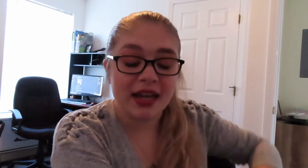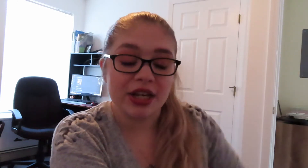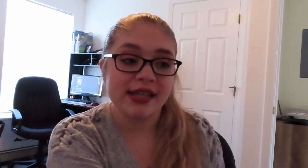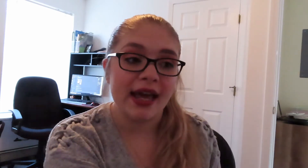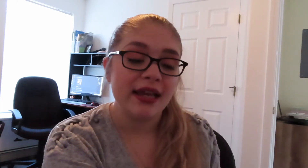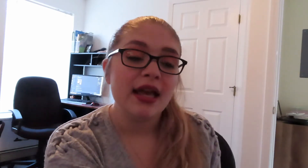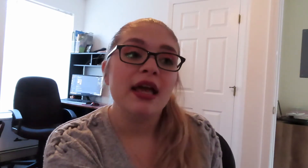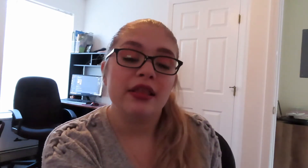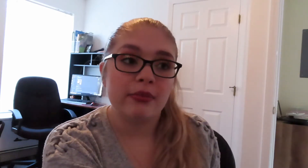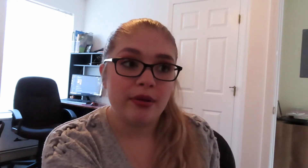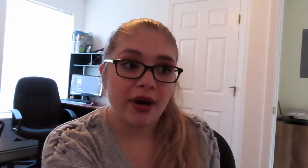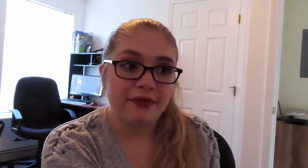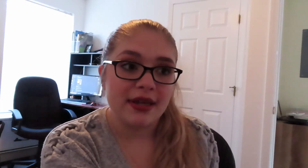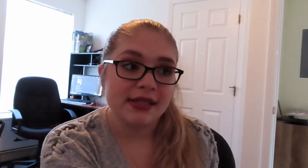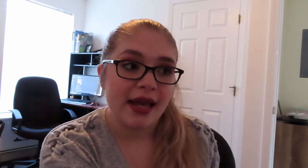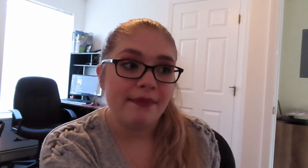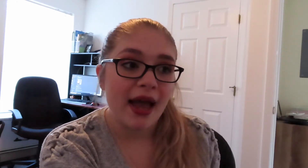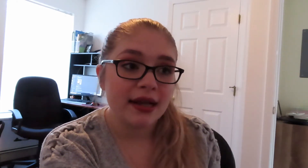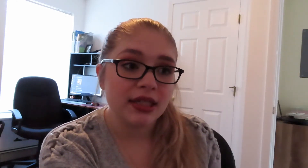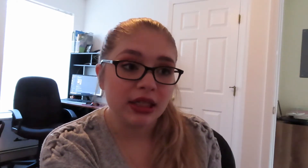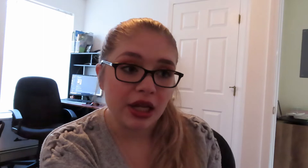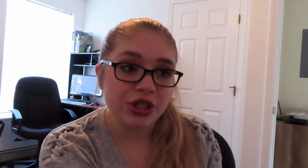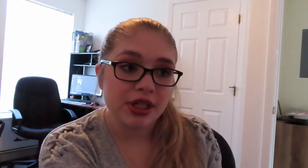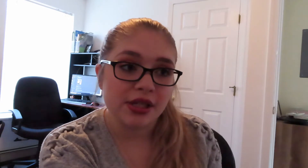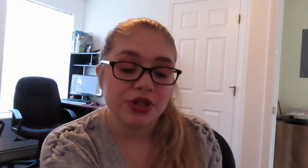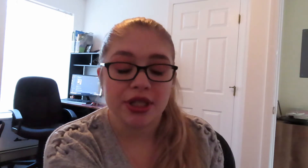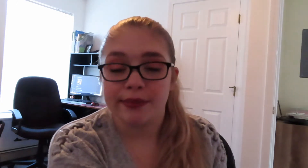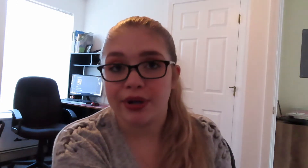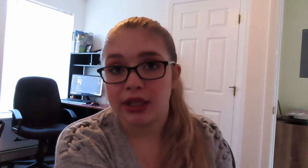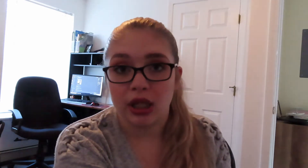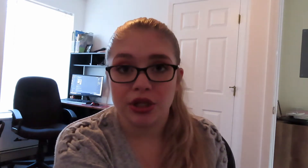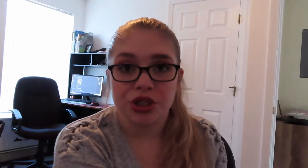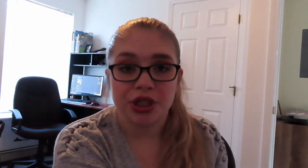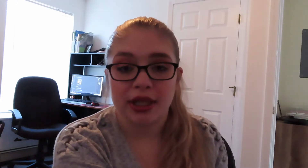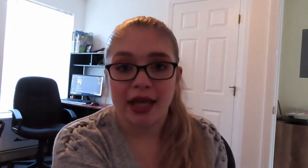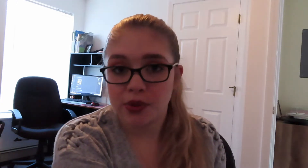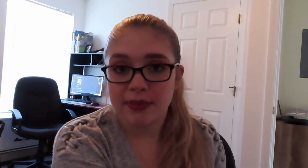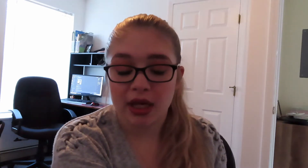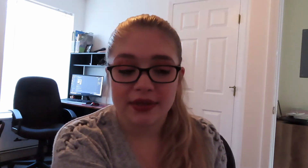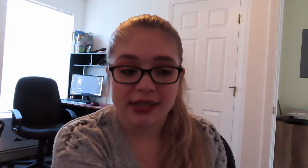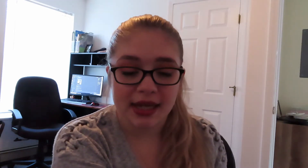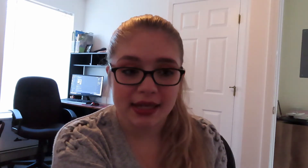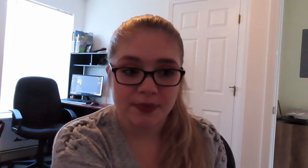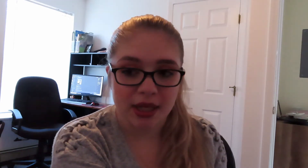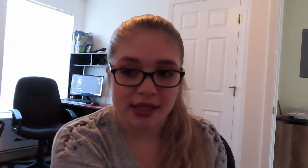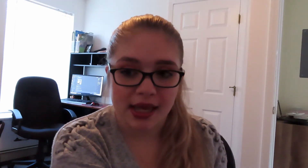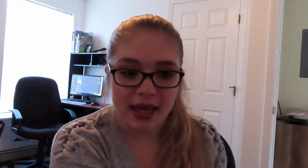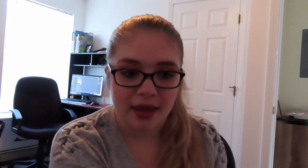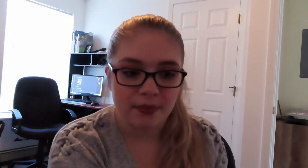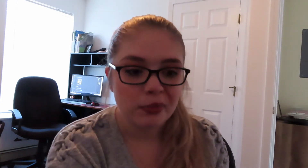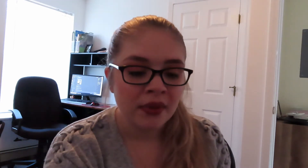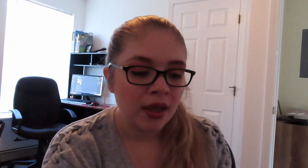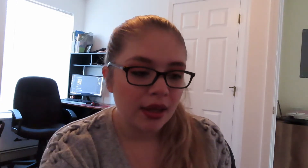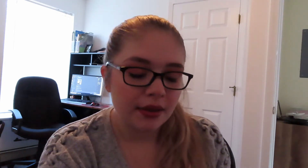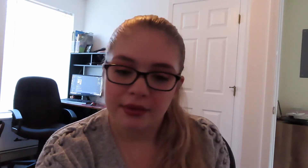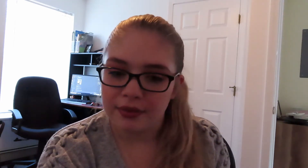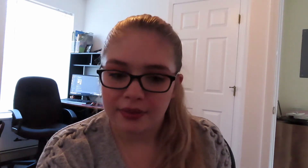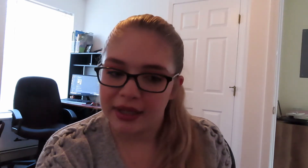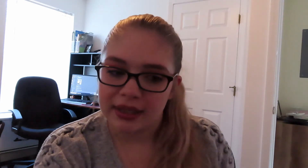i just had a little bit of breakfast i packed a lunch because i usually bring lunch to class with me on these days because i am like